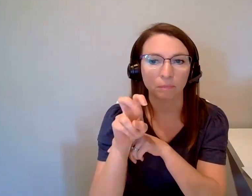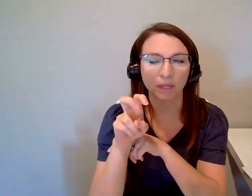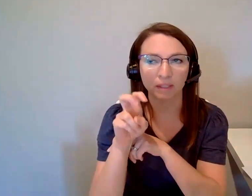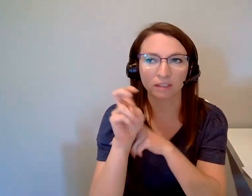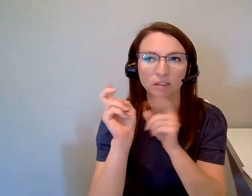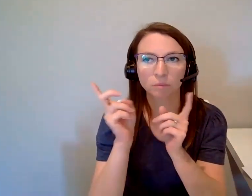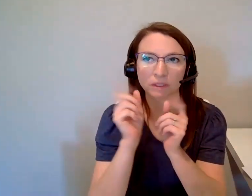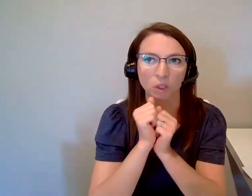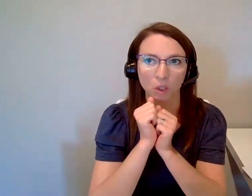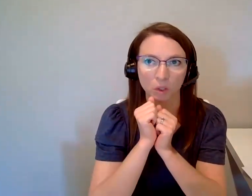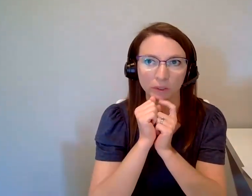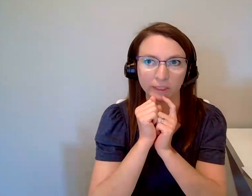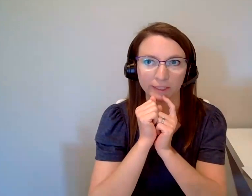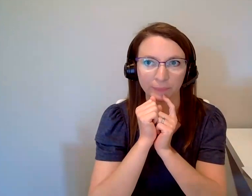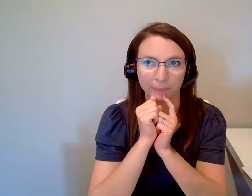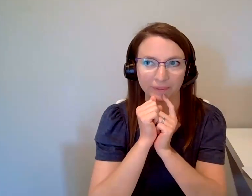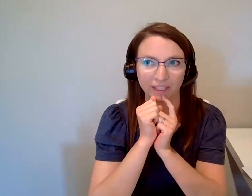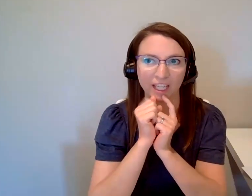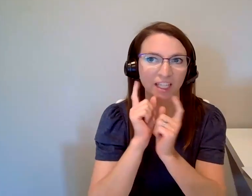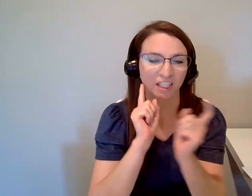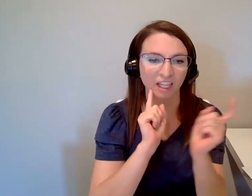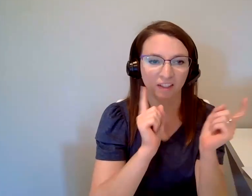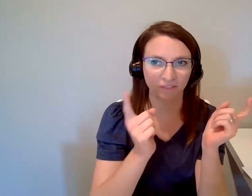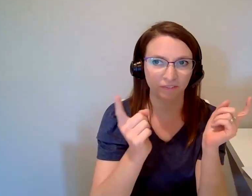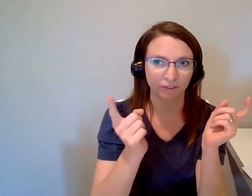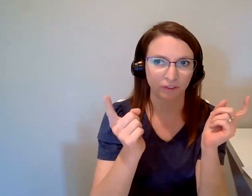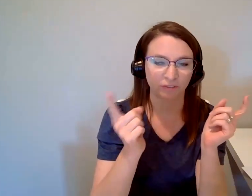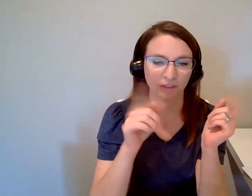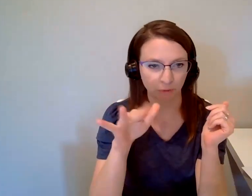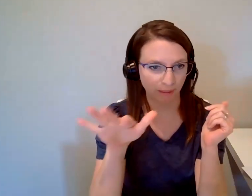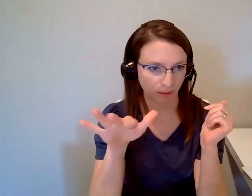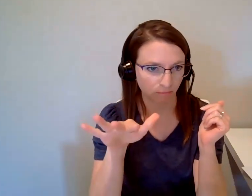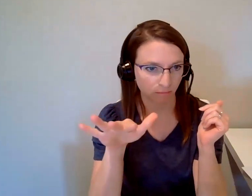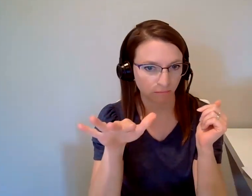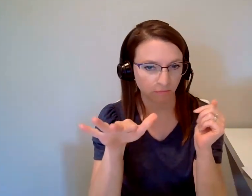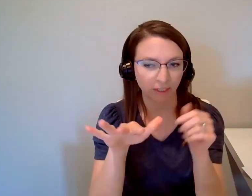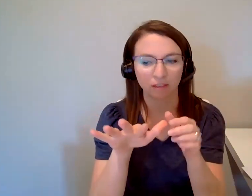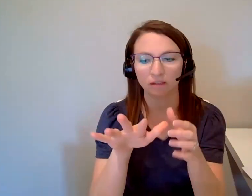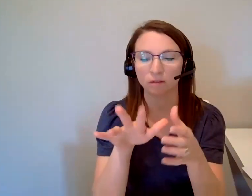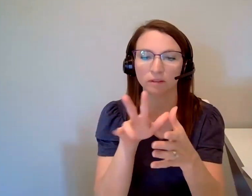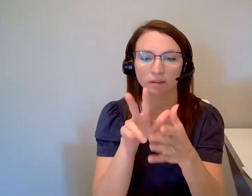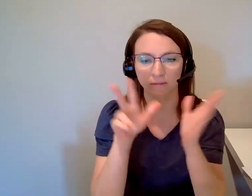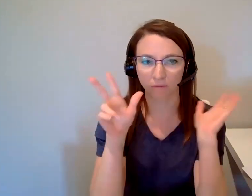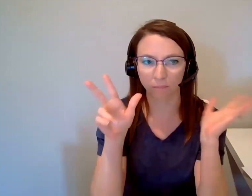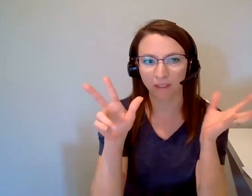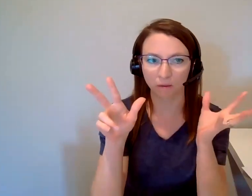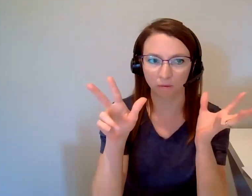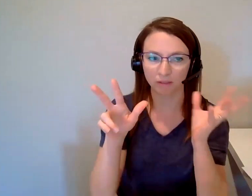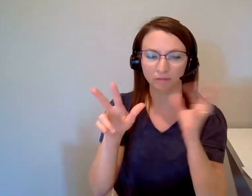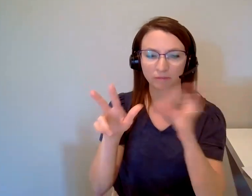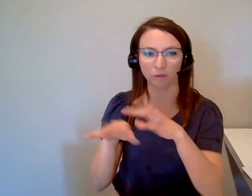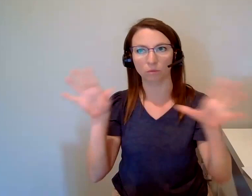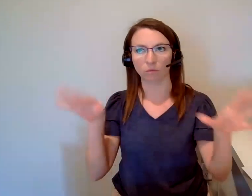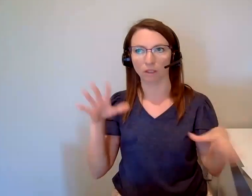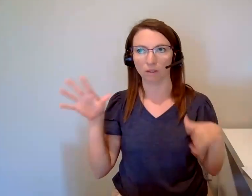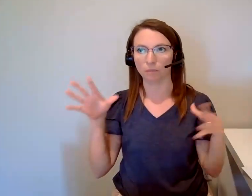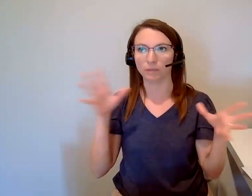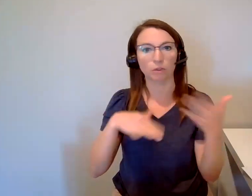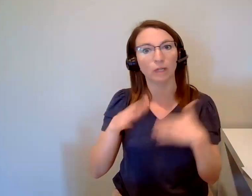but this is what's called deaf finger spelling. Okay. So you may notice if you interact